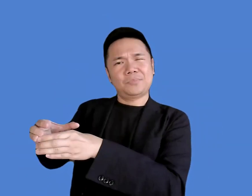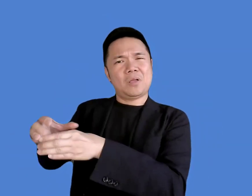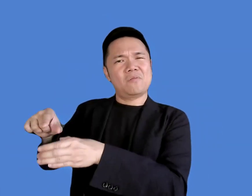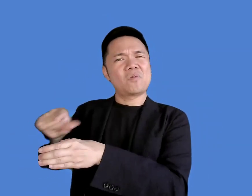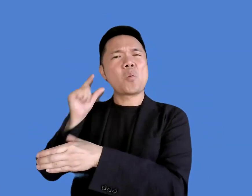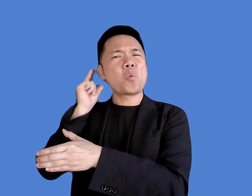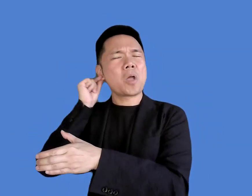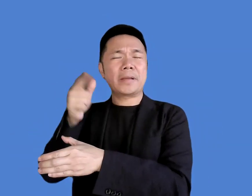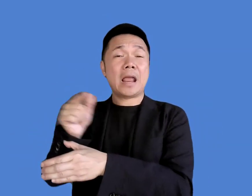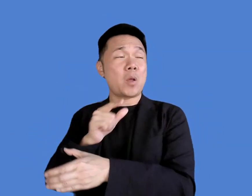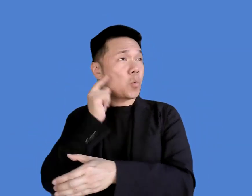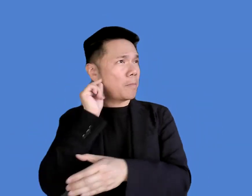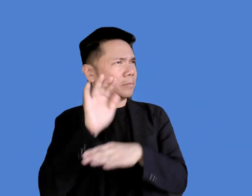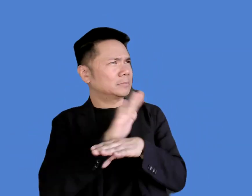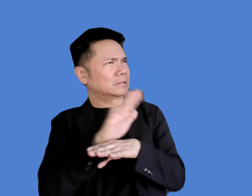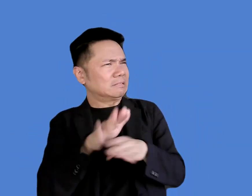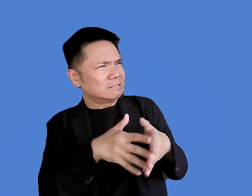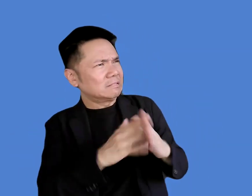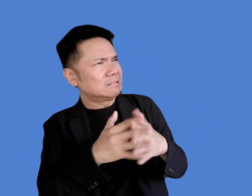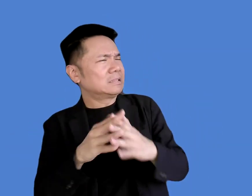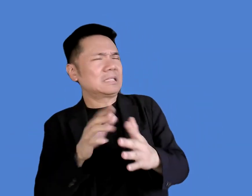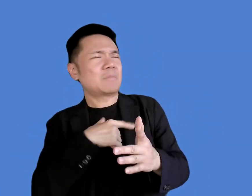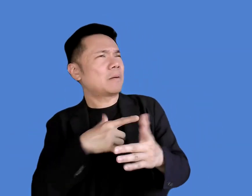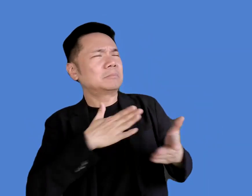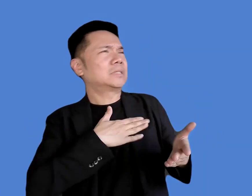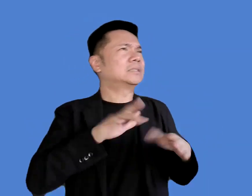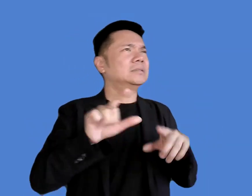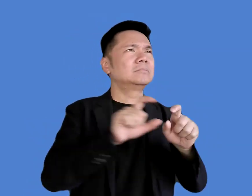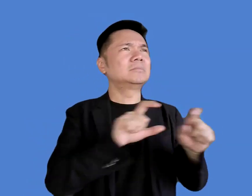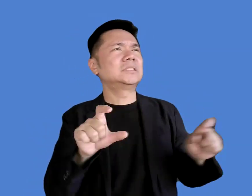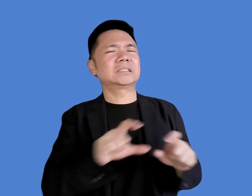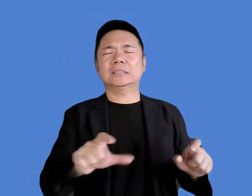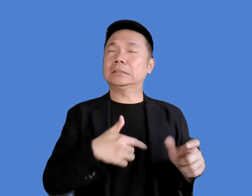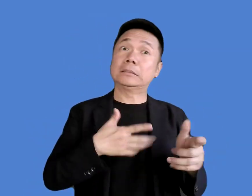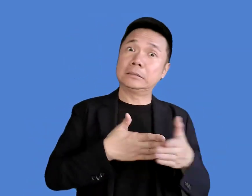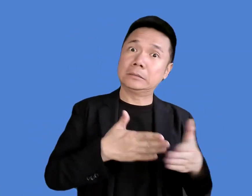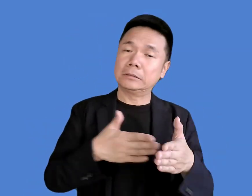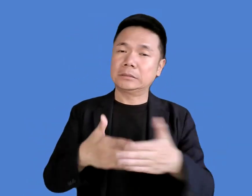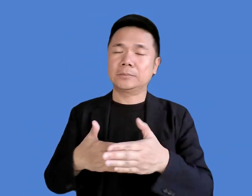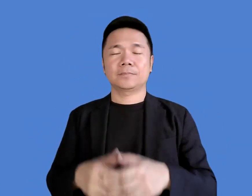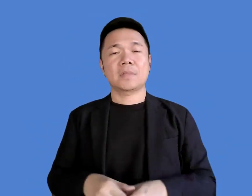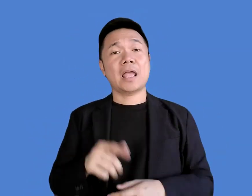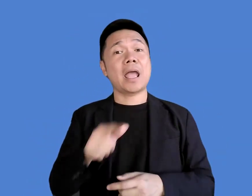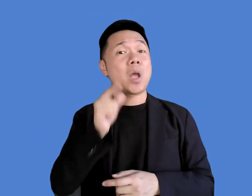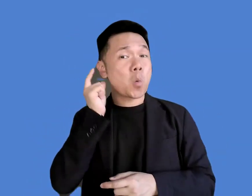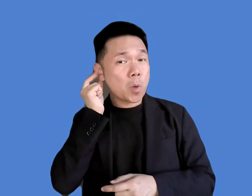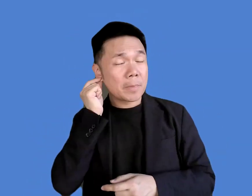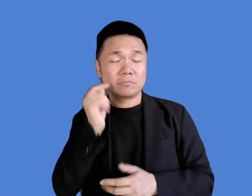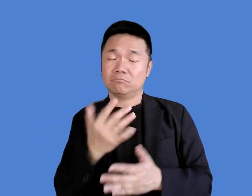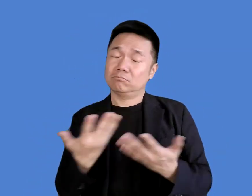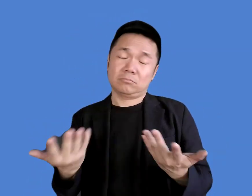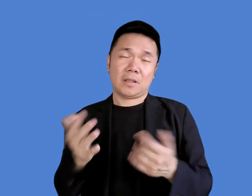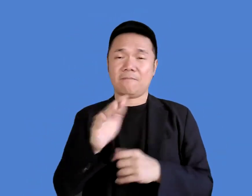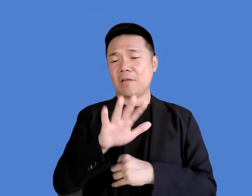to opening and growing businesses and to access finance and markets, and women hold only 5%